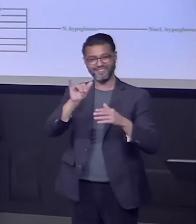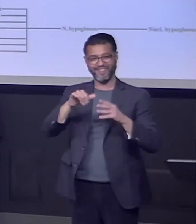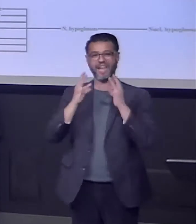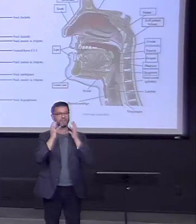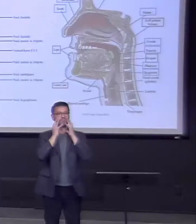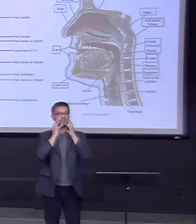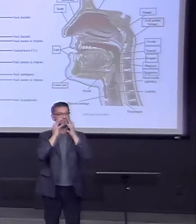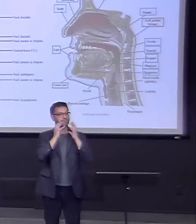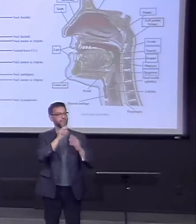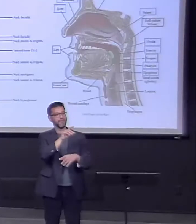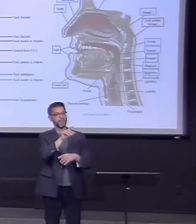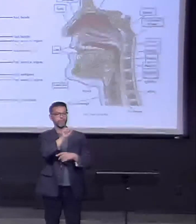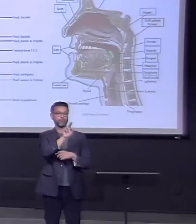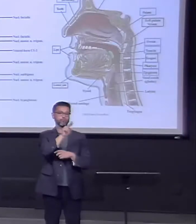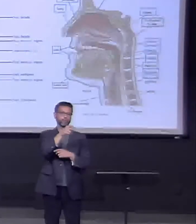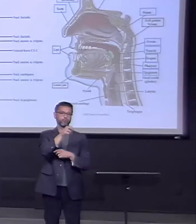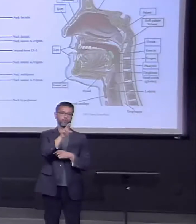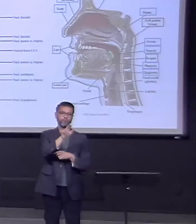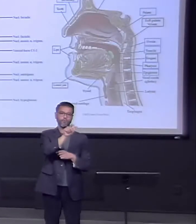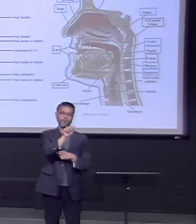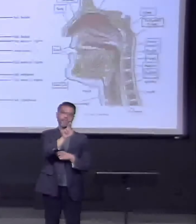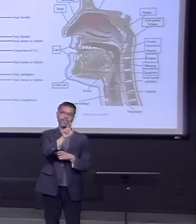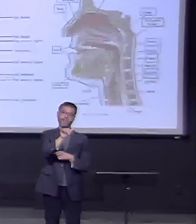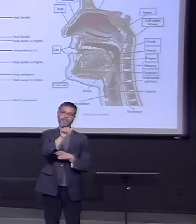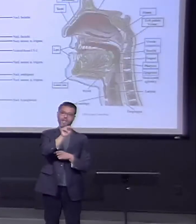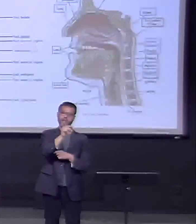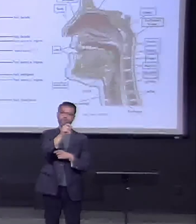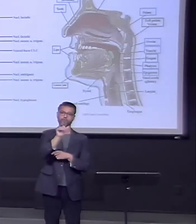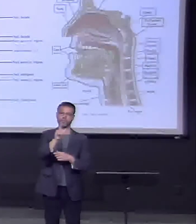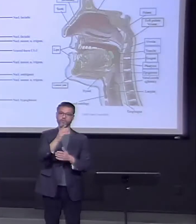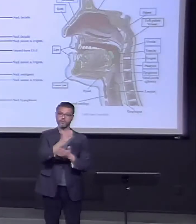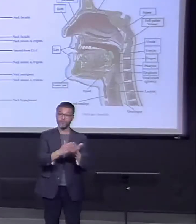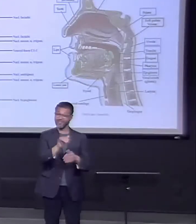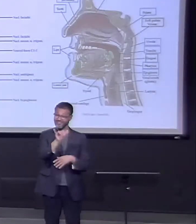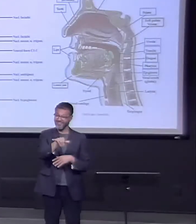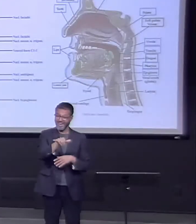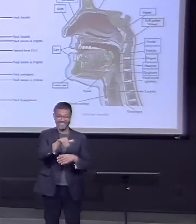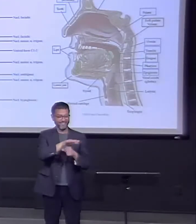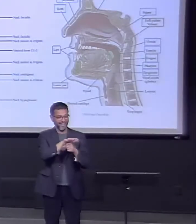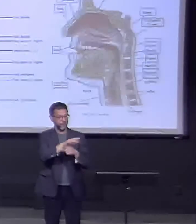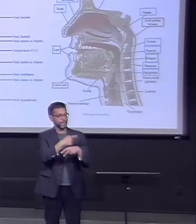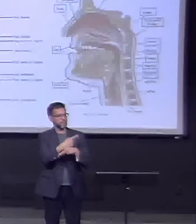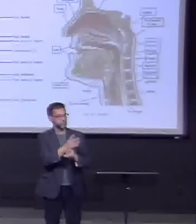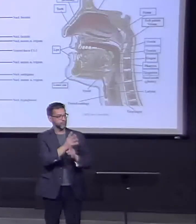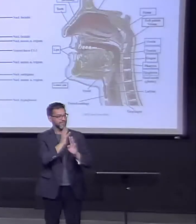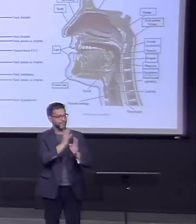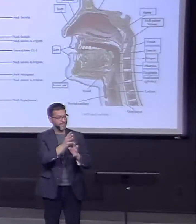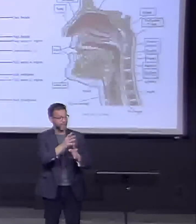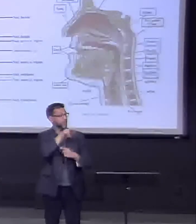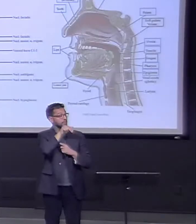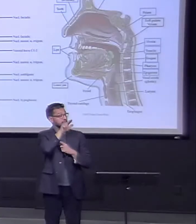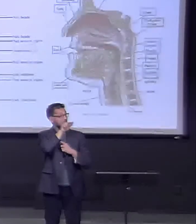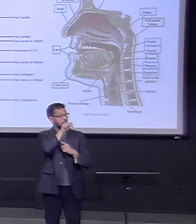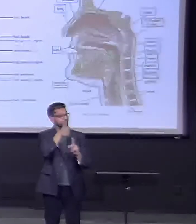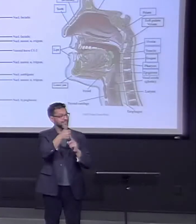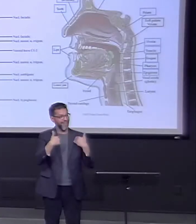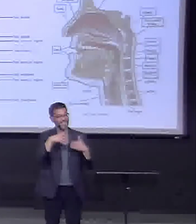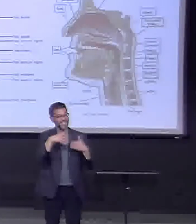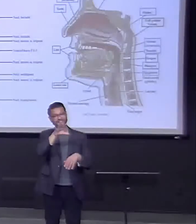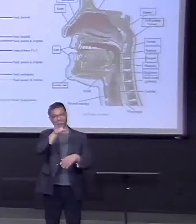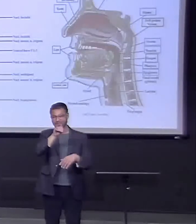This is the apparatus that really produces speech with the tongue having about 50 muscles